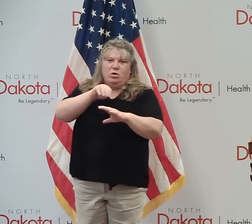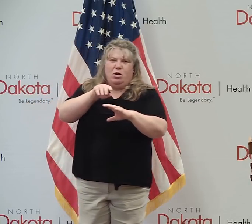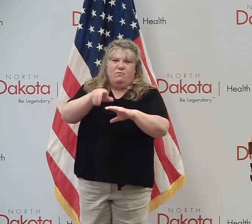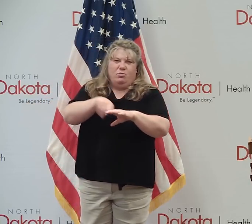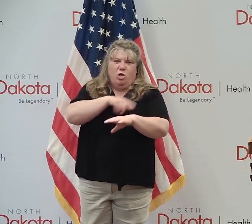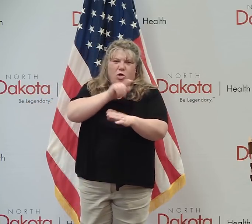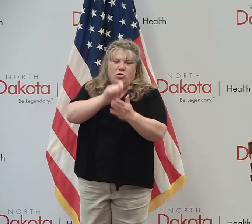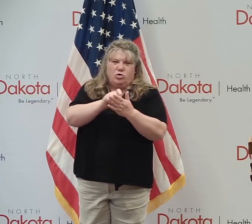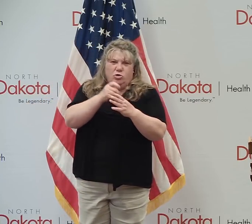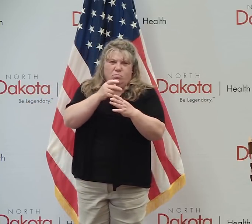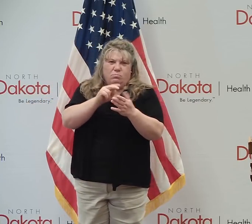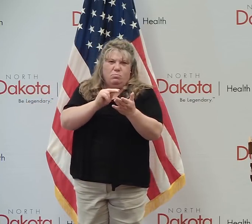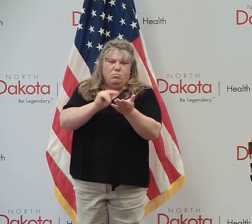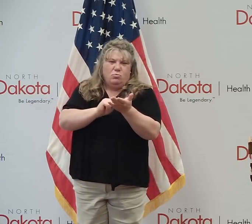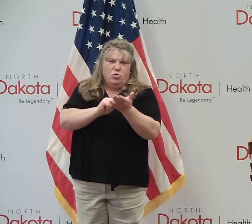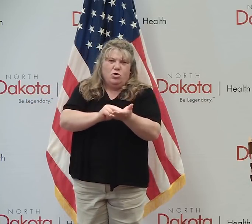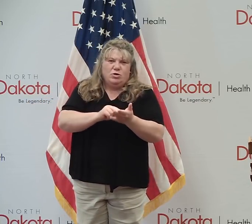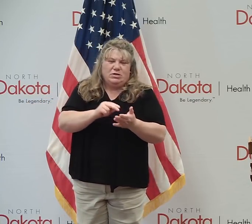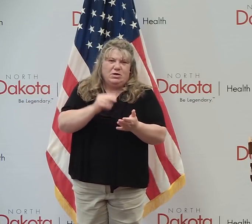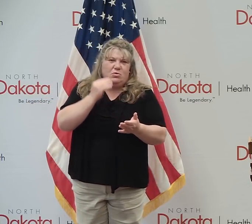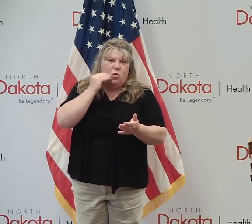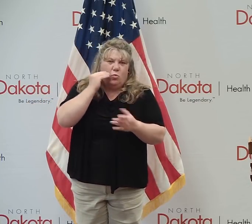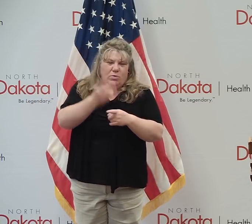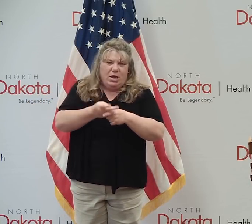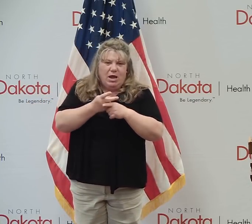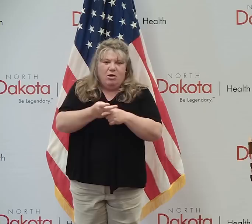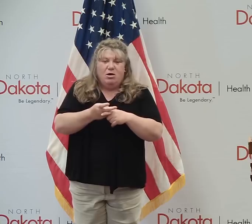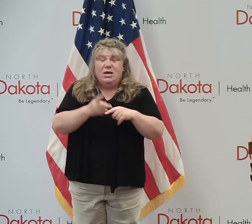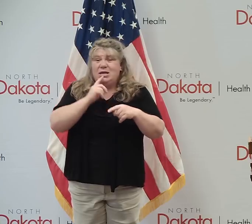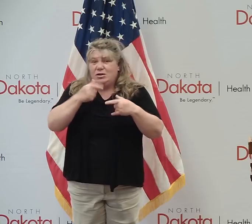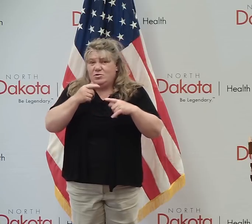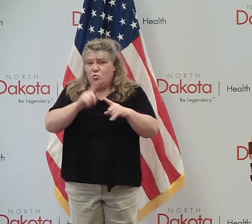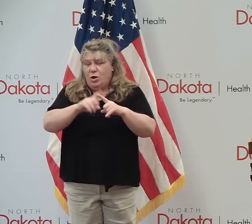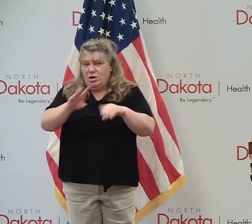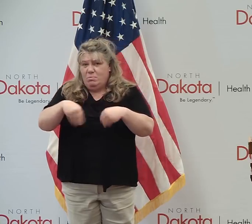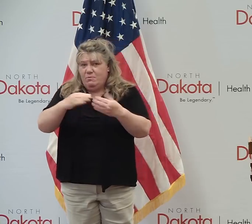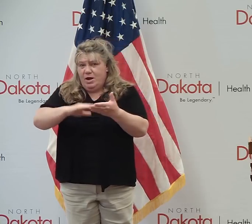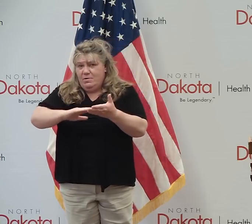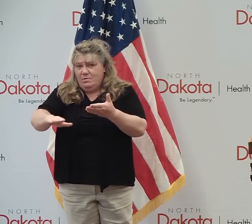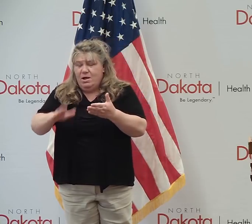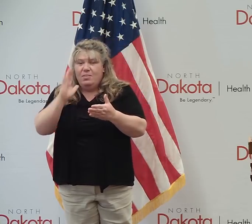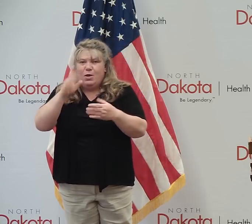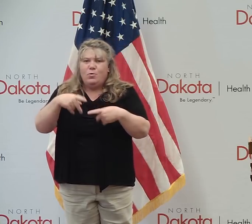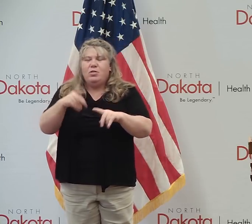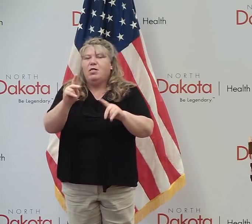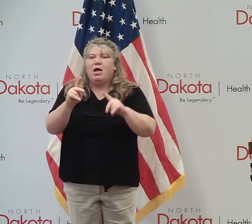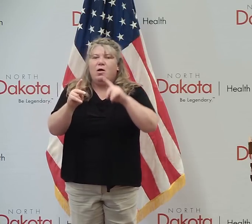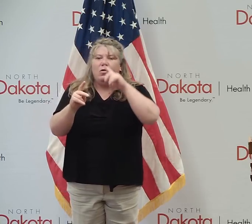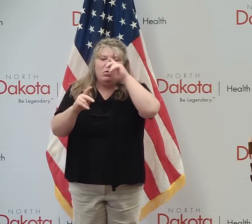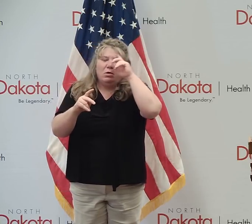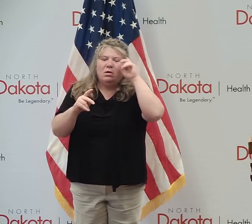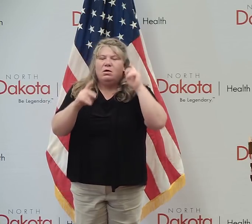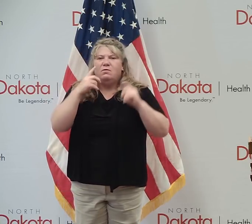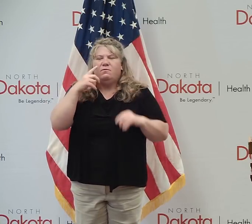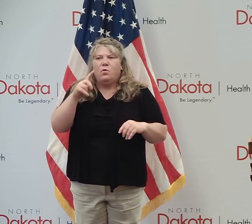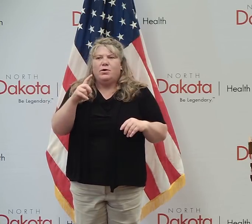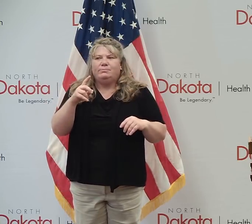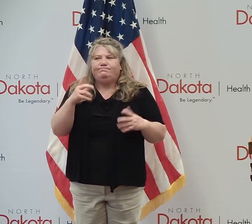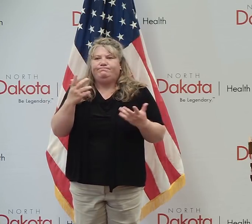way to create either waivers or flexibility in the funding mechanisms that would allow